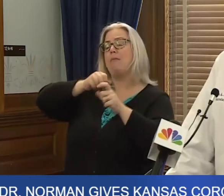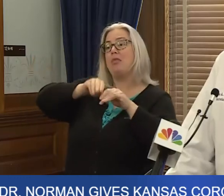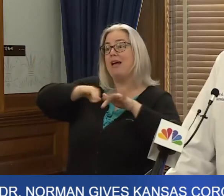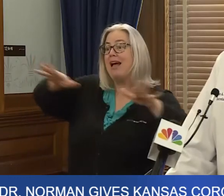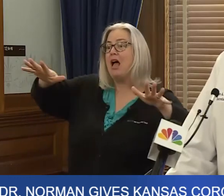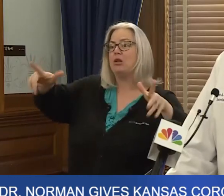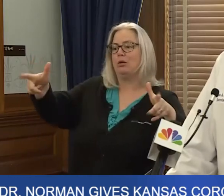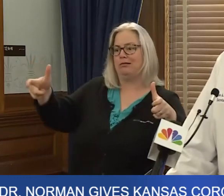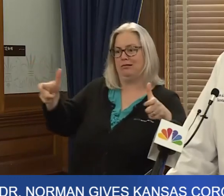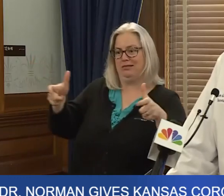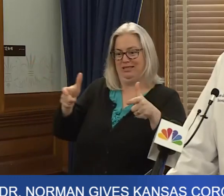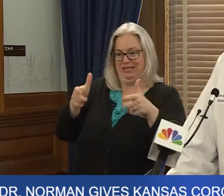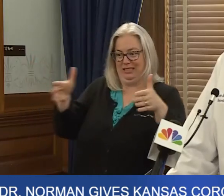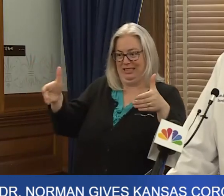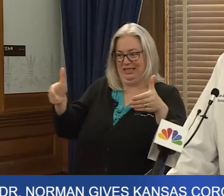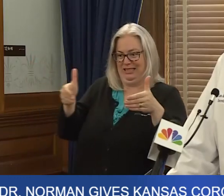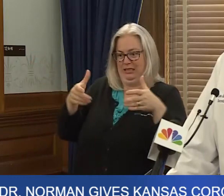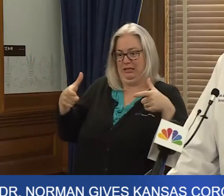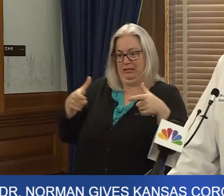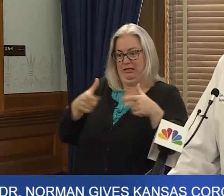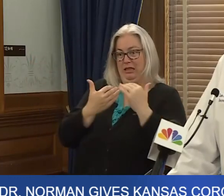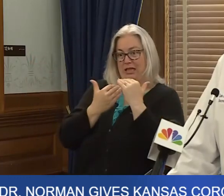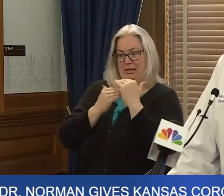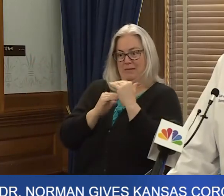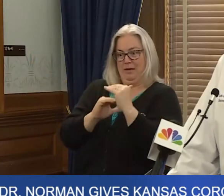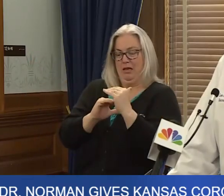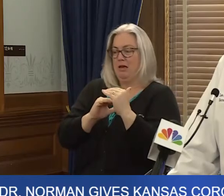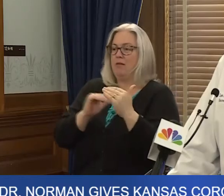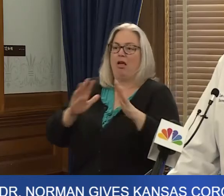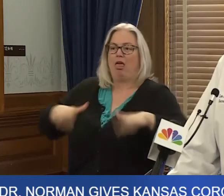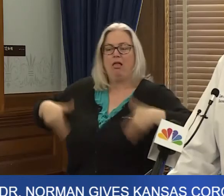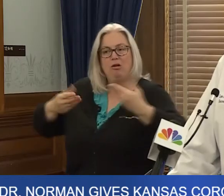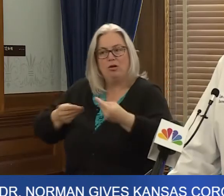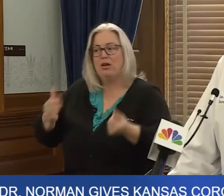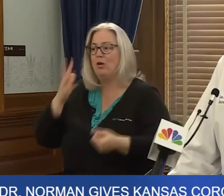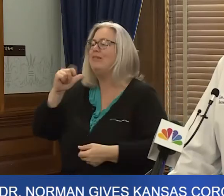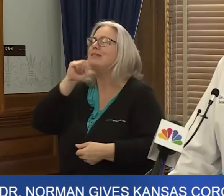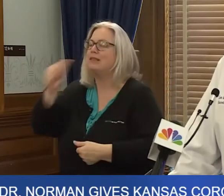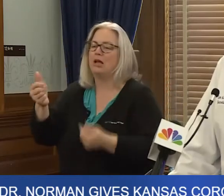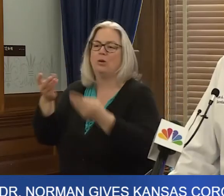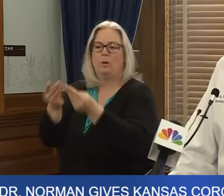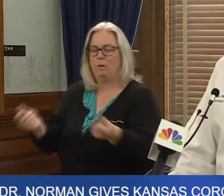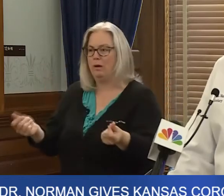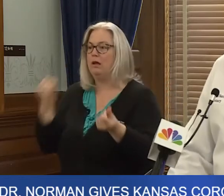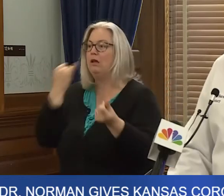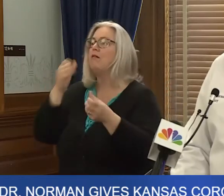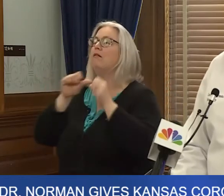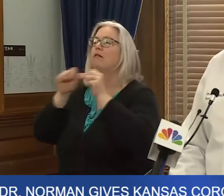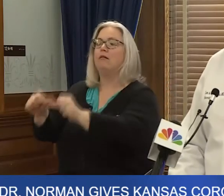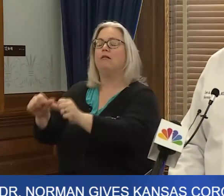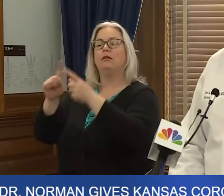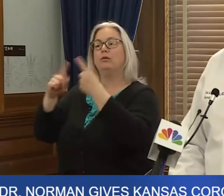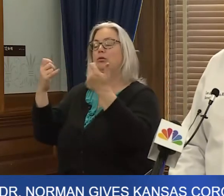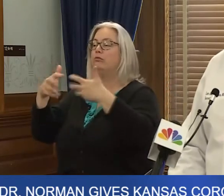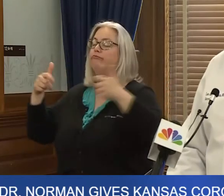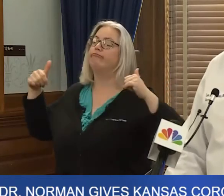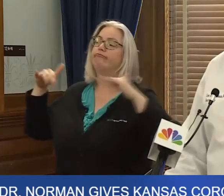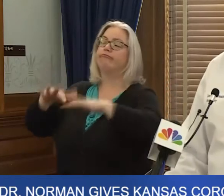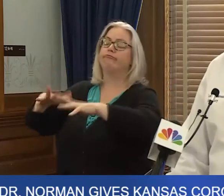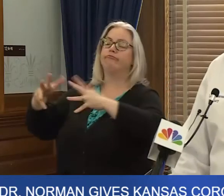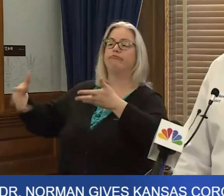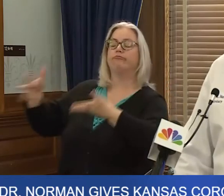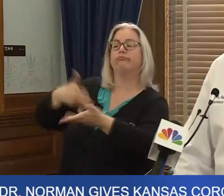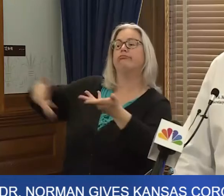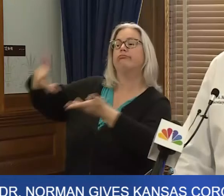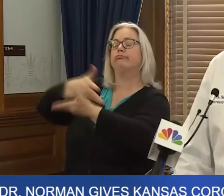virus. And yet it has not gone away. It will not go away if we continue to show